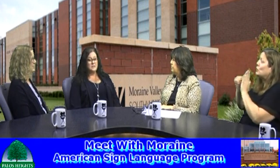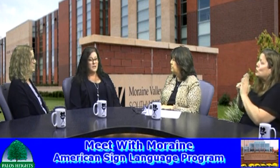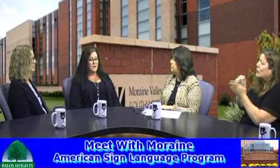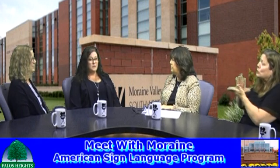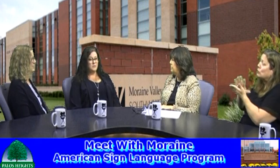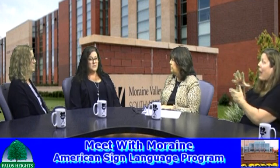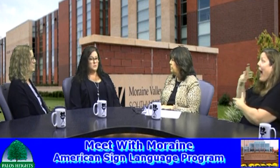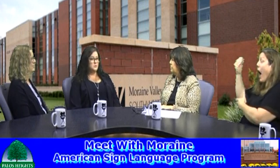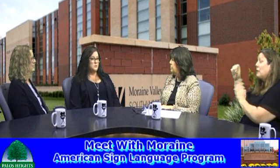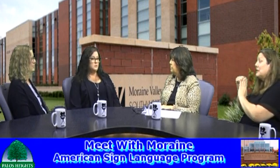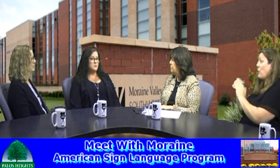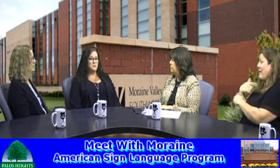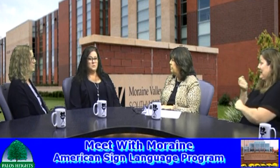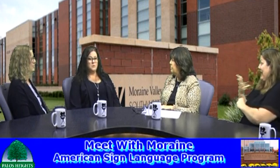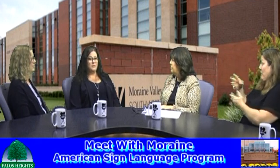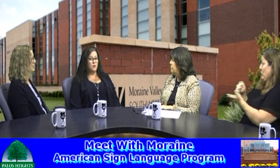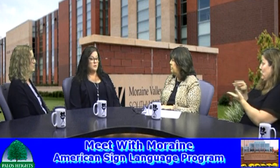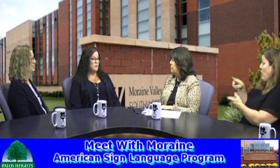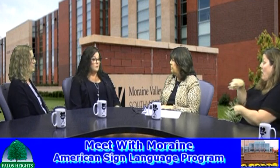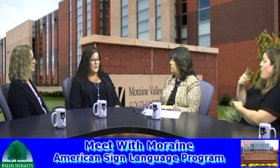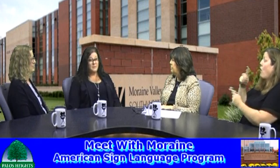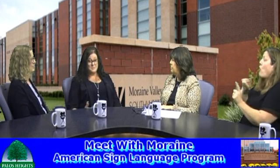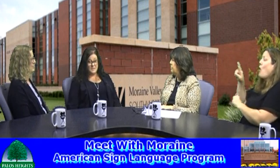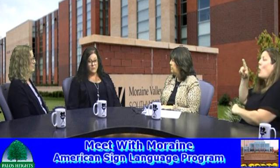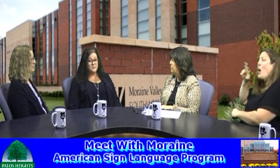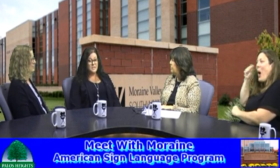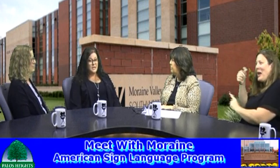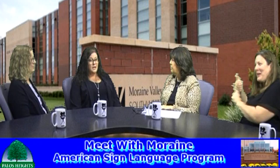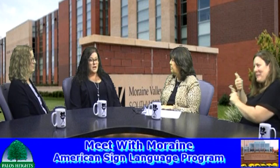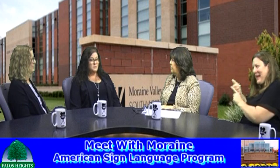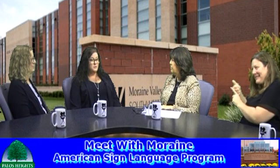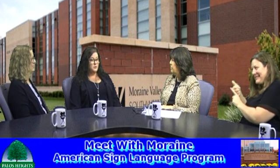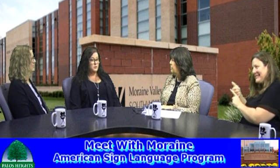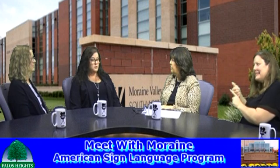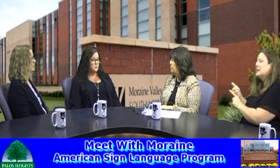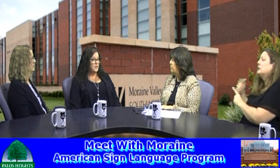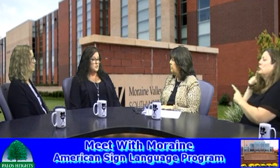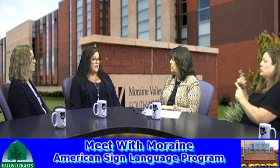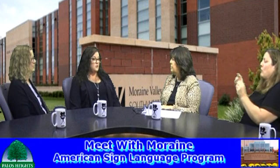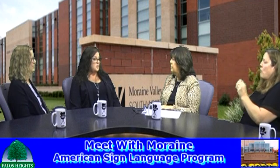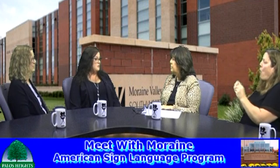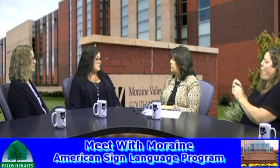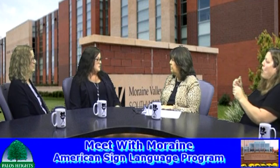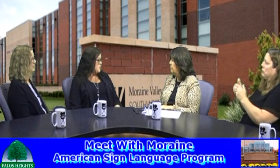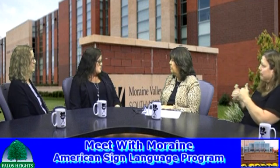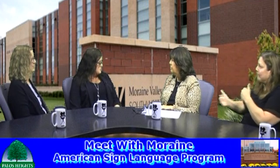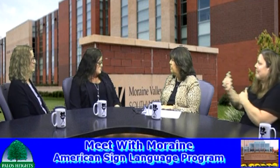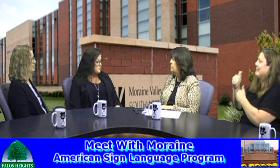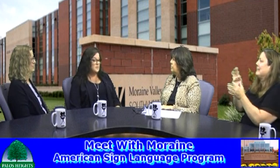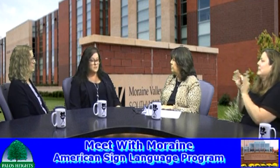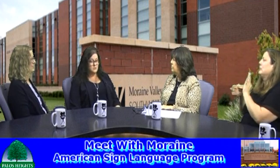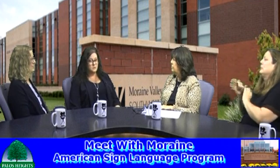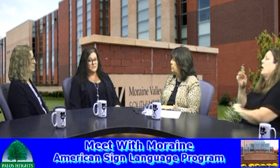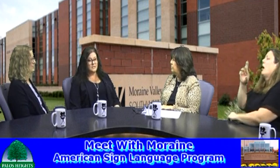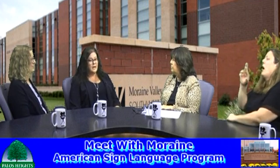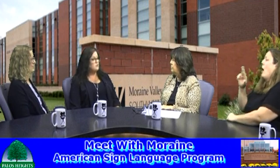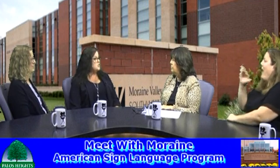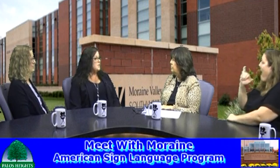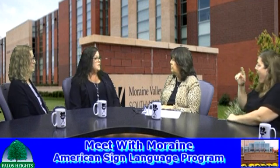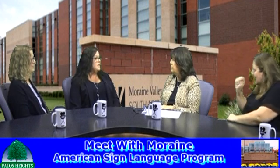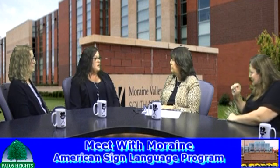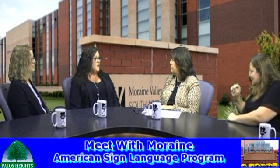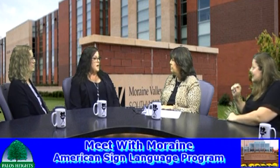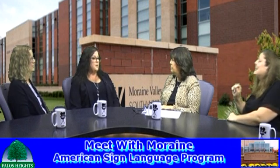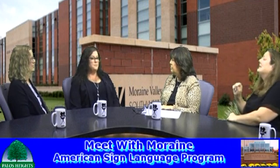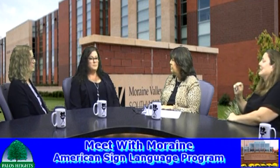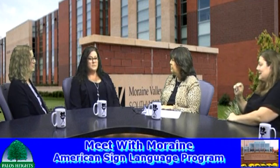of state. We have several students who have gone to Gallaudet themselves to further interpreting education, to the Rochester Institute of